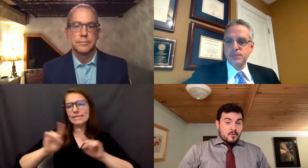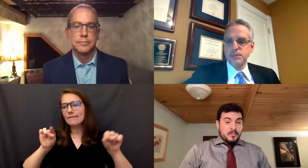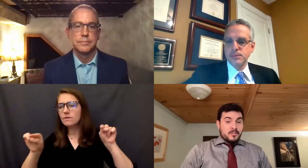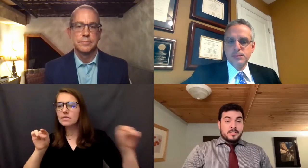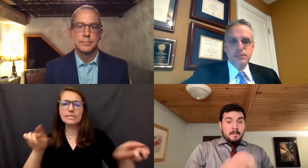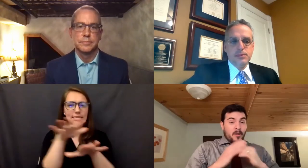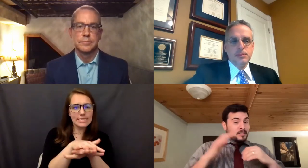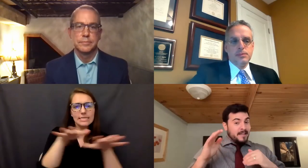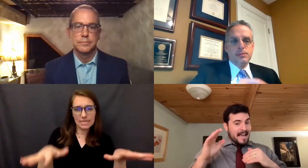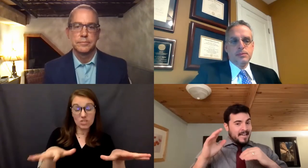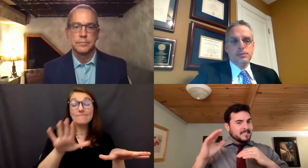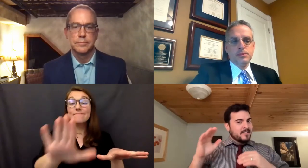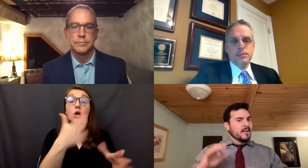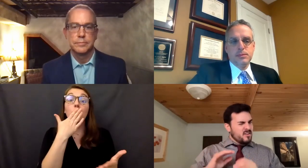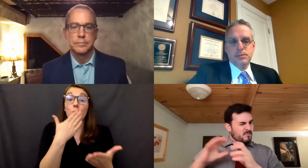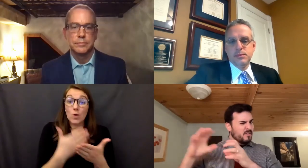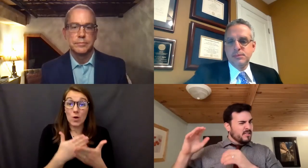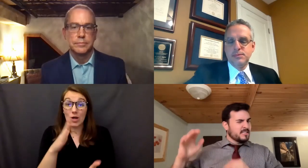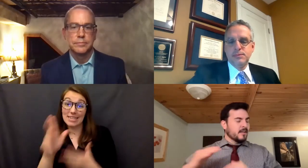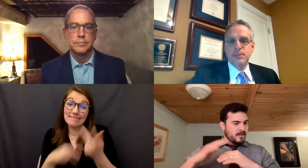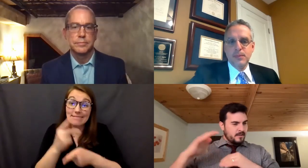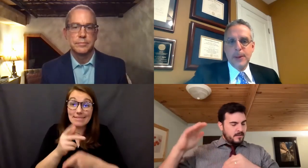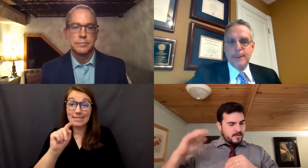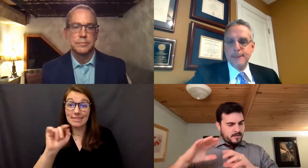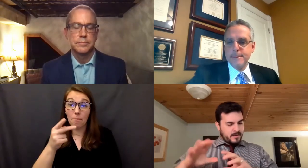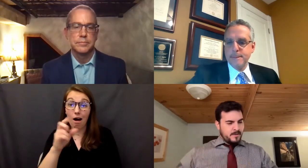The good typologies last, and you can really